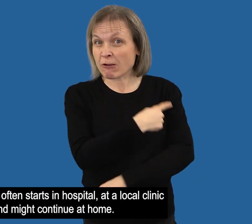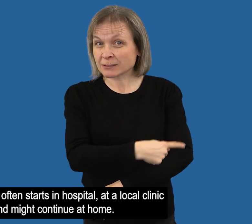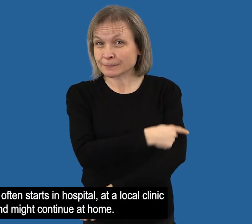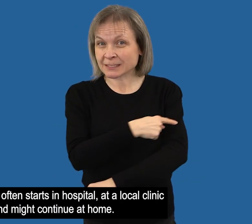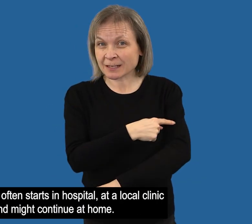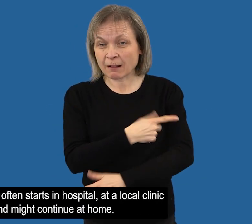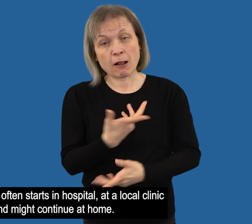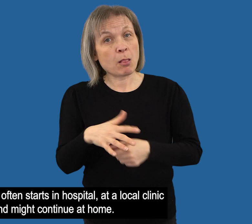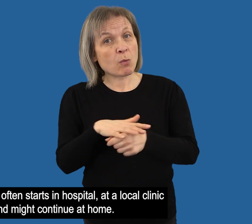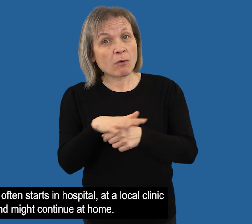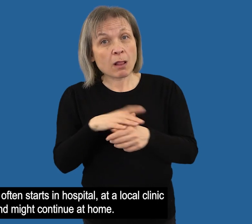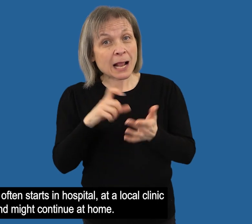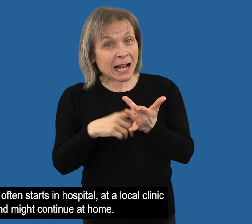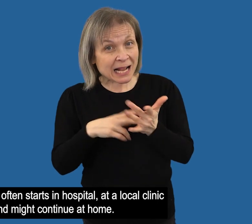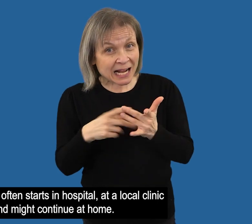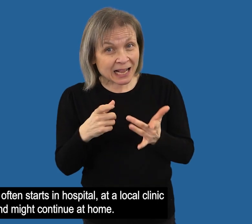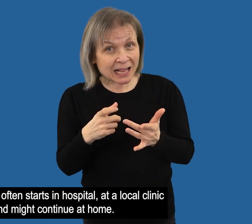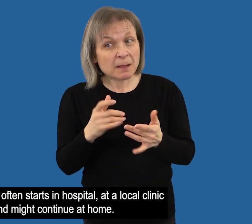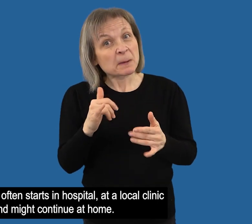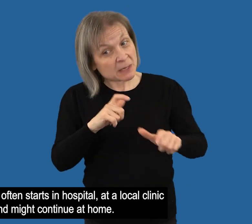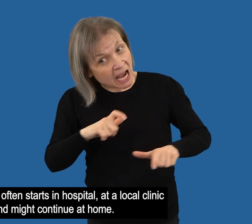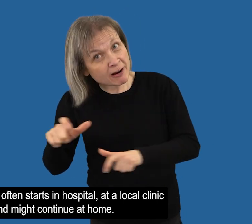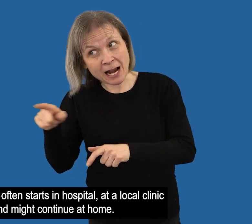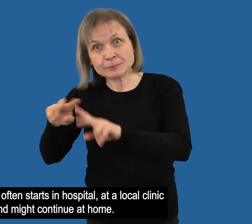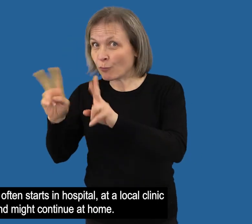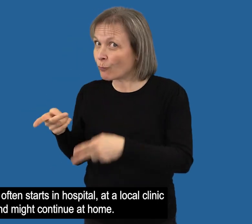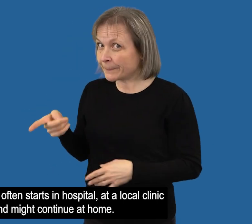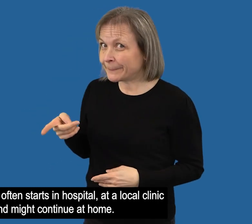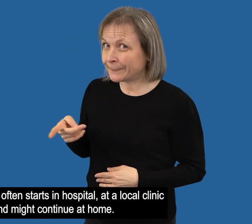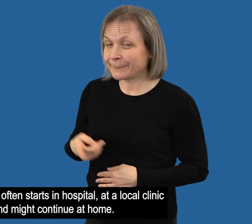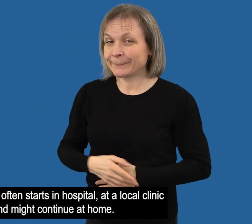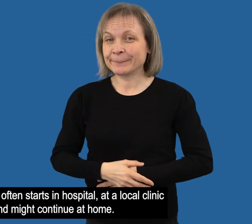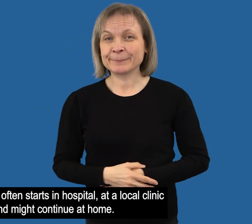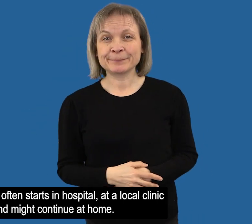Rehabilitation often starts in hospital, at a local clinic, and might continue at home.